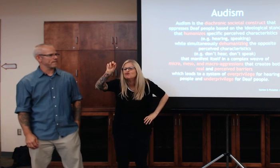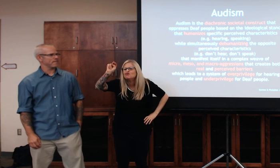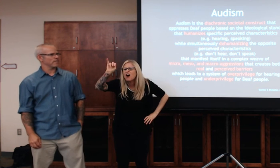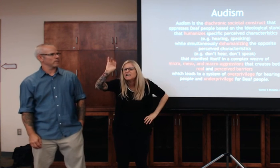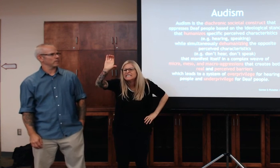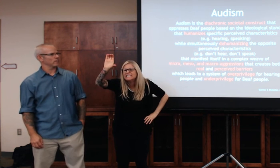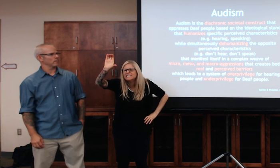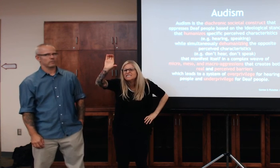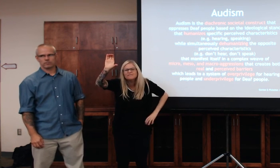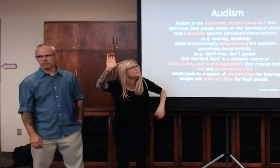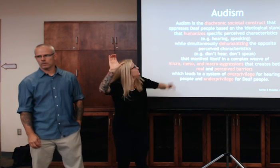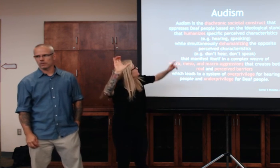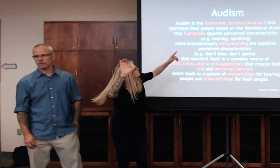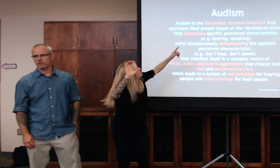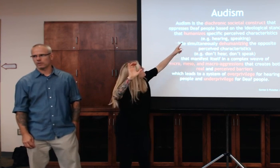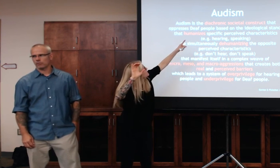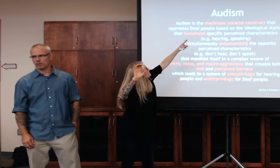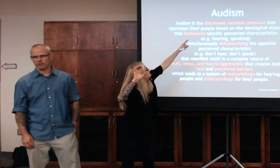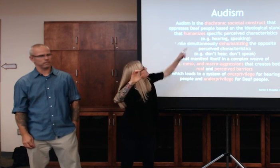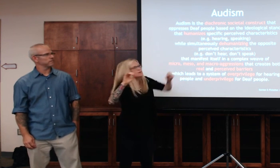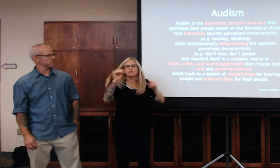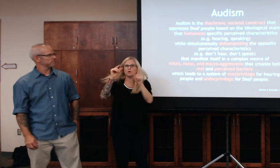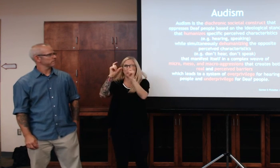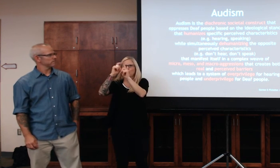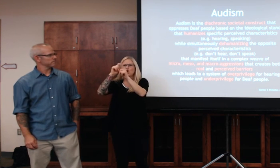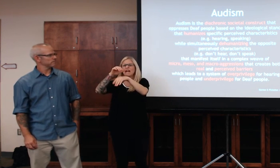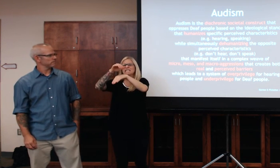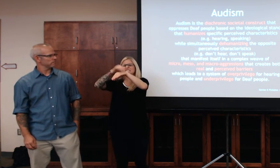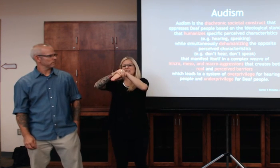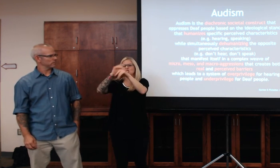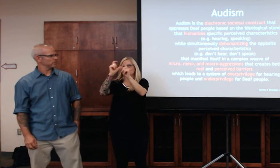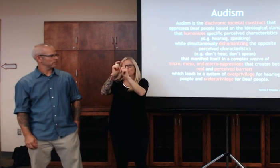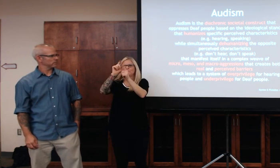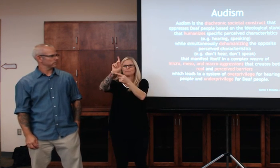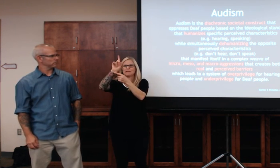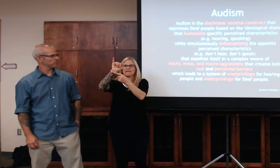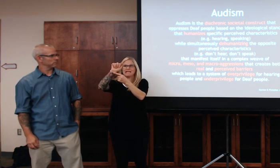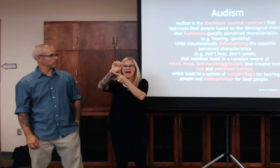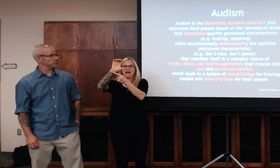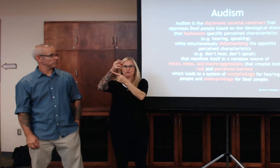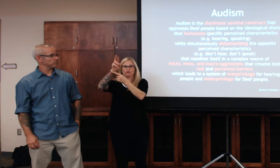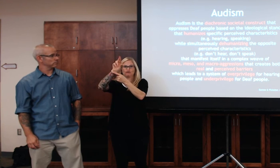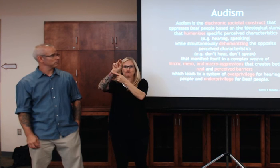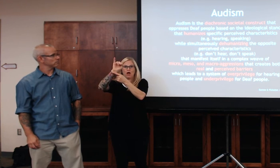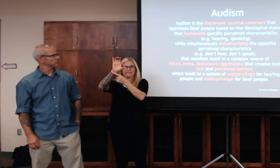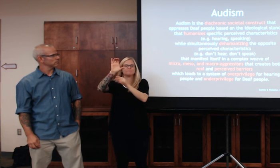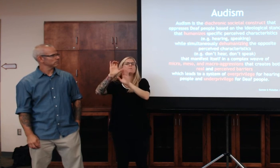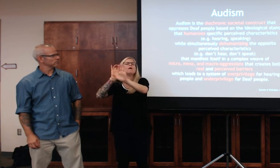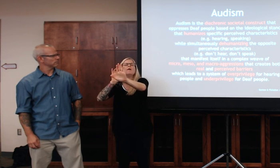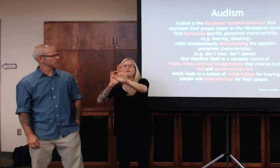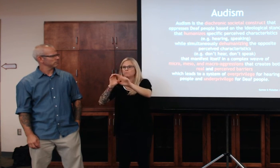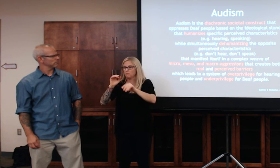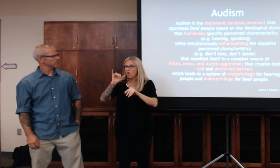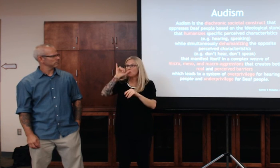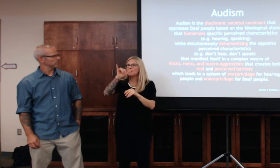what about diachronic? What is that word? That is an English word, diachronic.